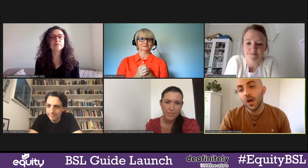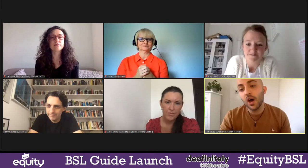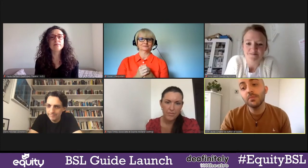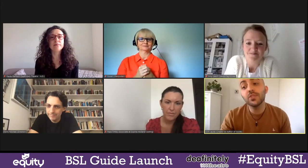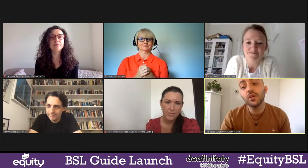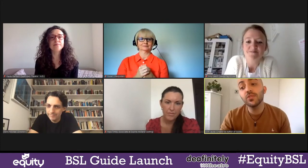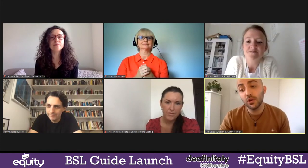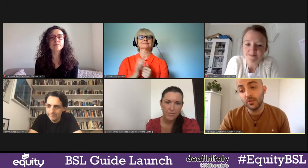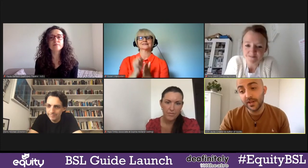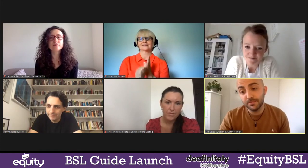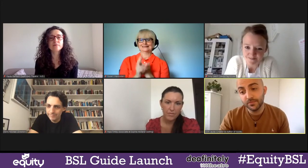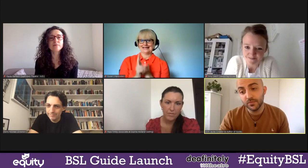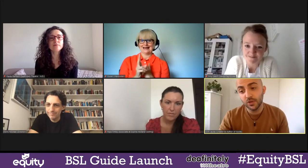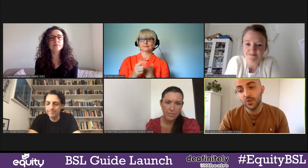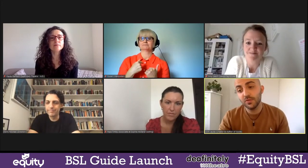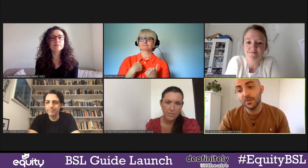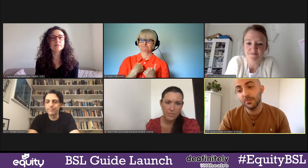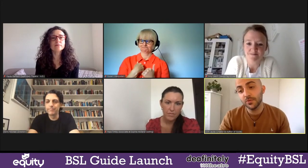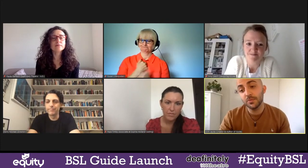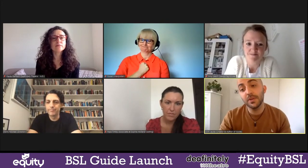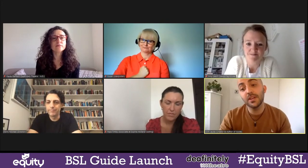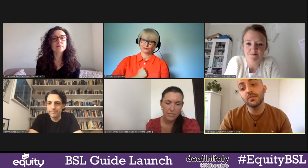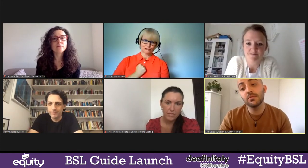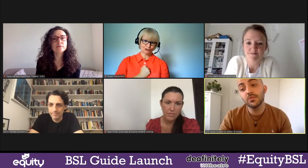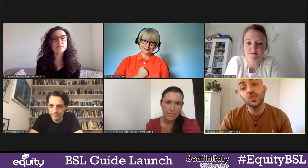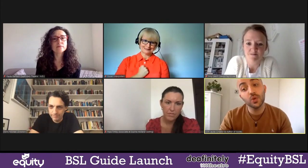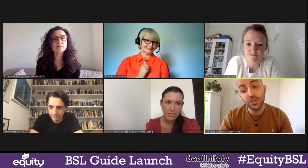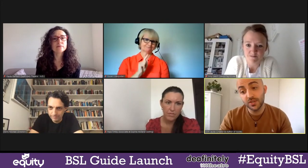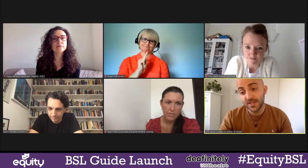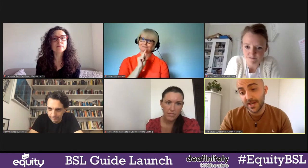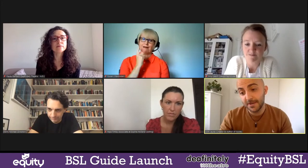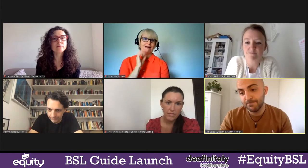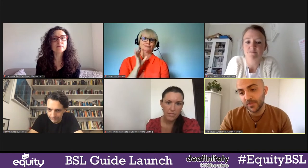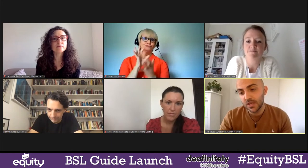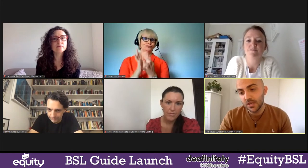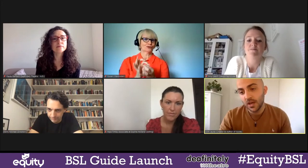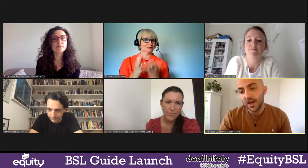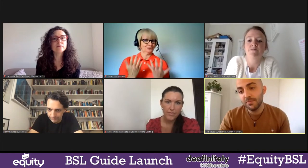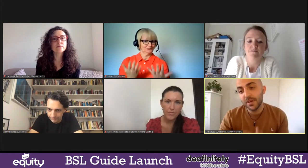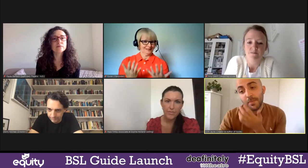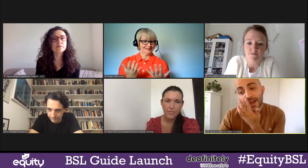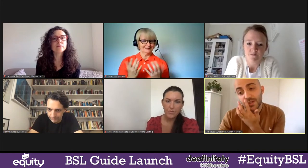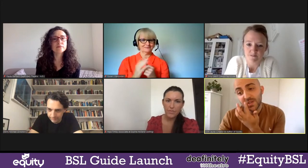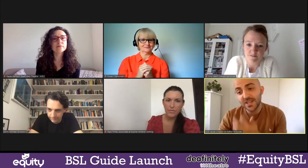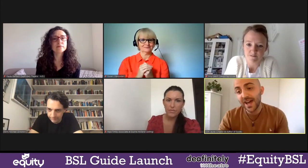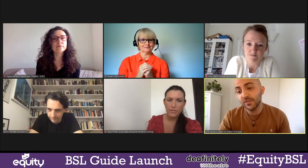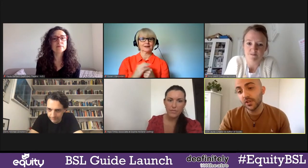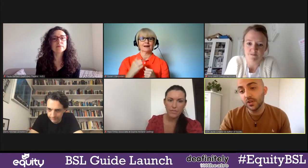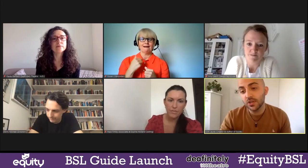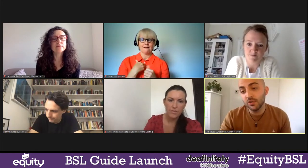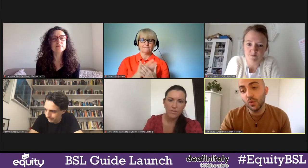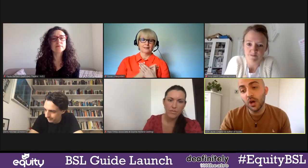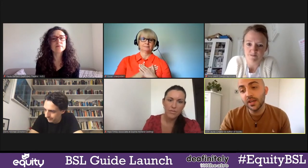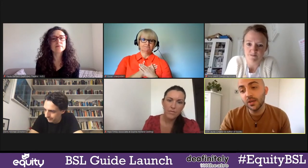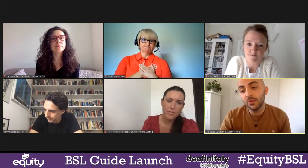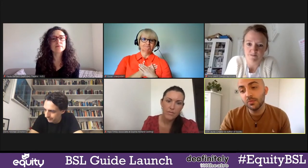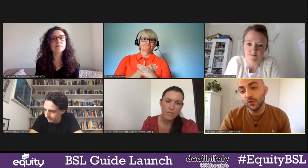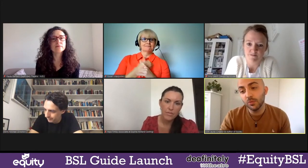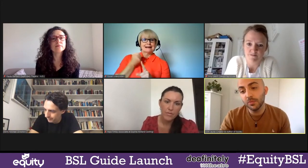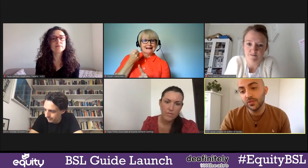I'm so sorry not to have been able to join you today. I've been a passionate advocate of working with performers